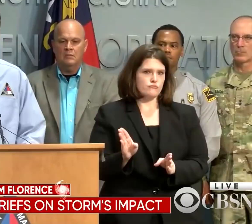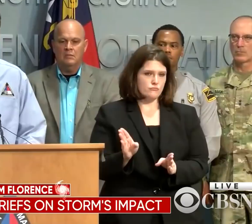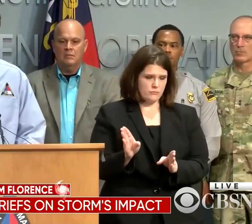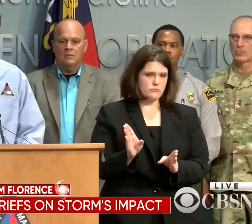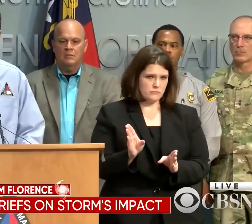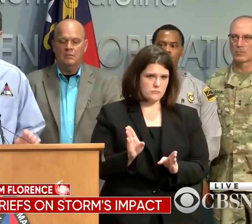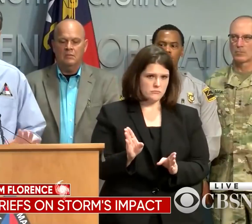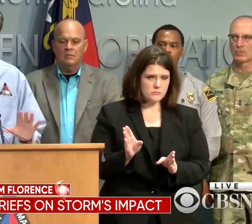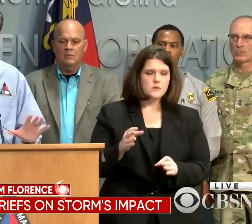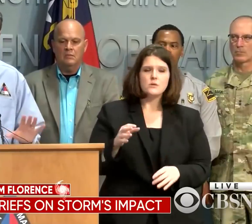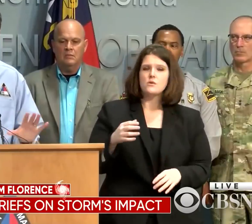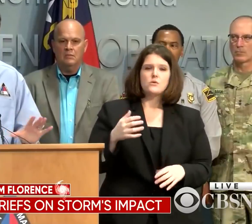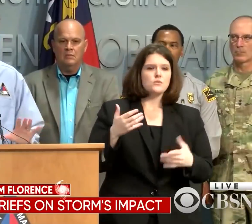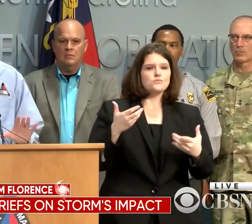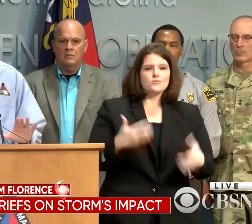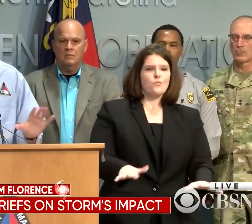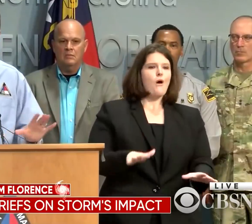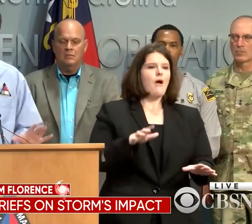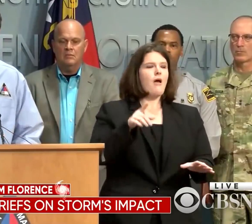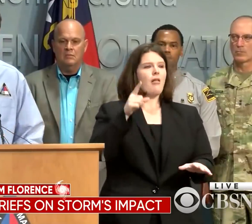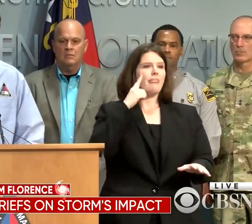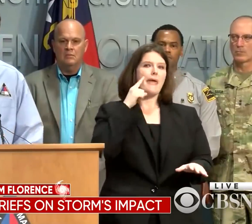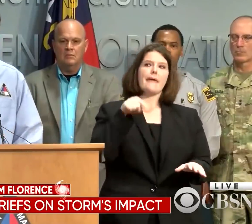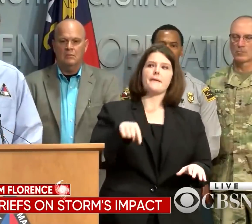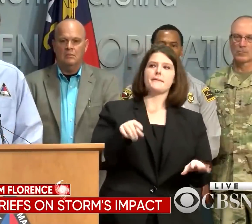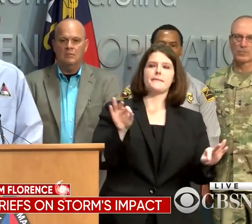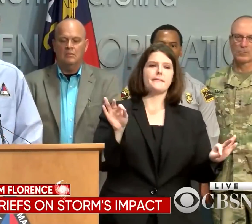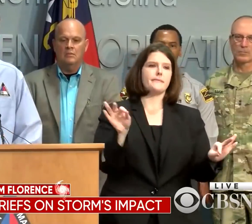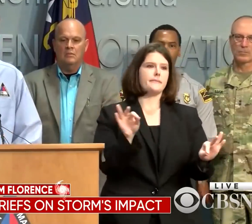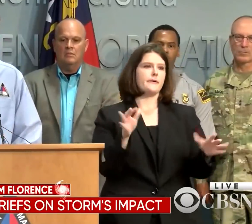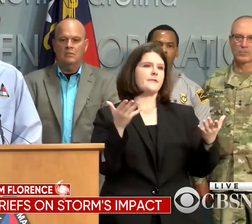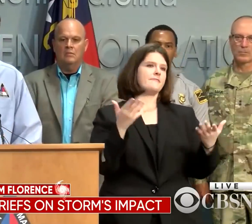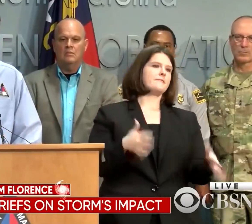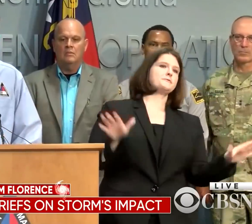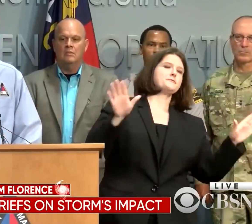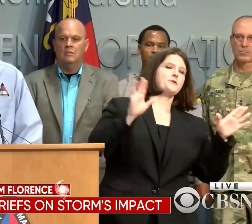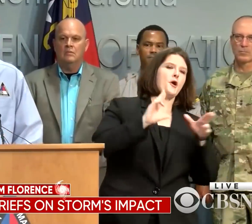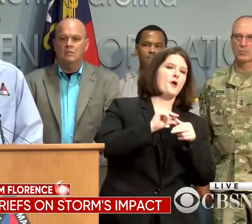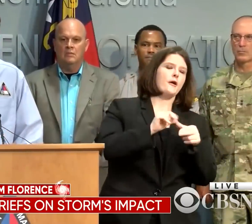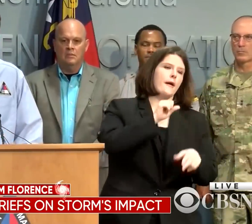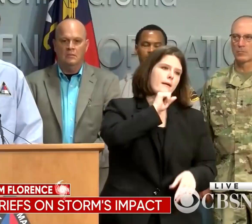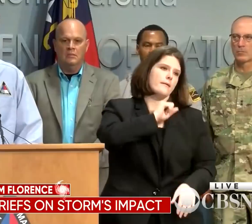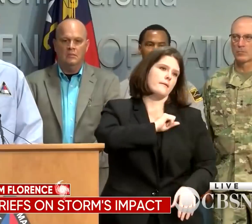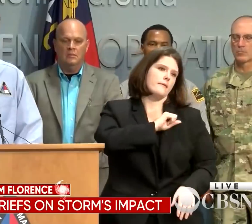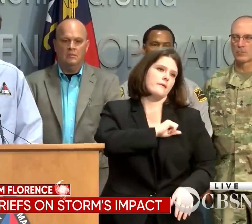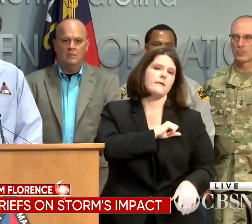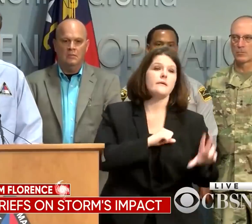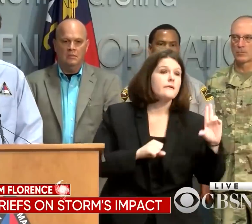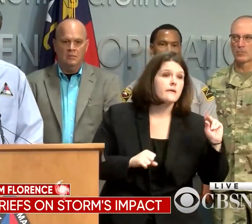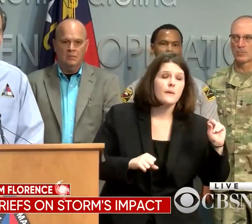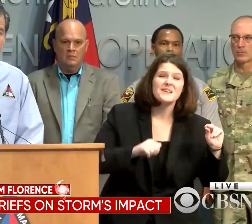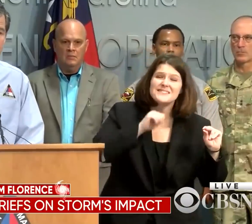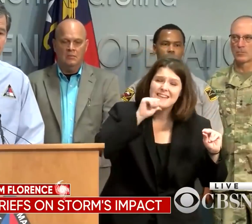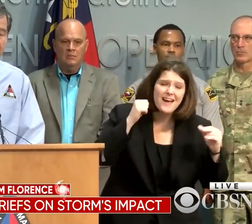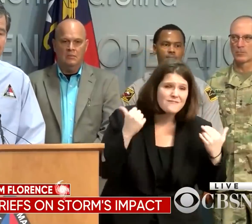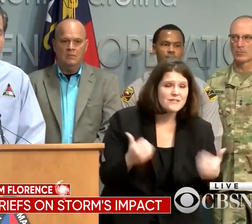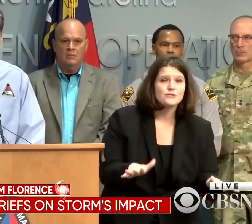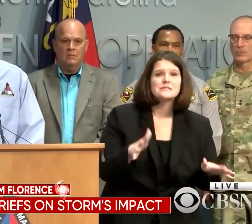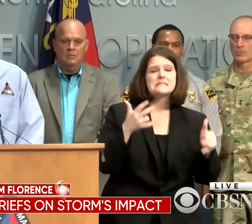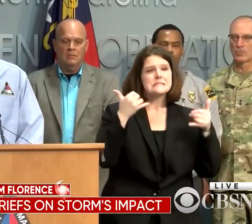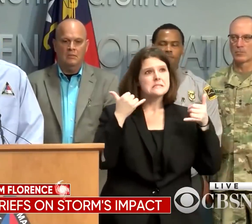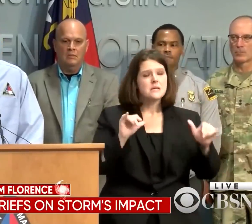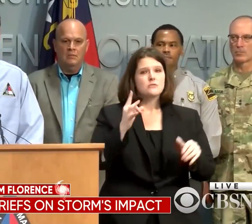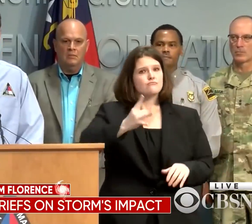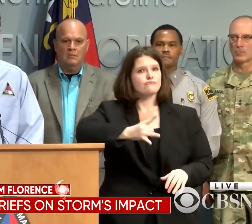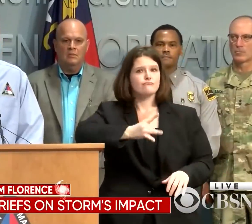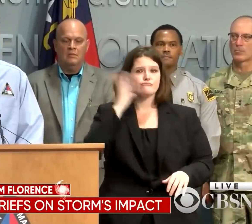this. And we just don't want people to think this thing is over, because it's not. It's not over really anywhere, because